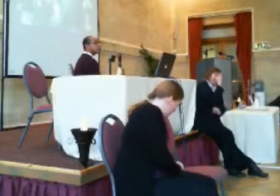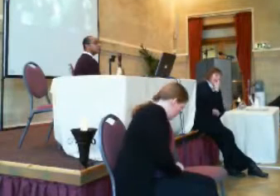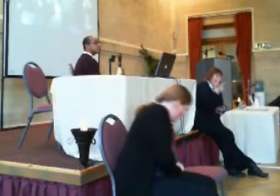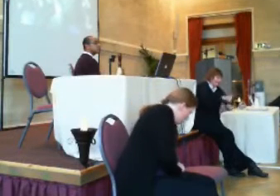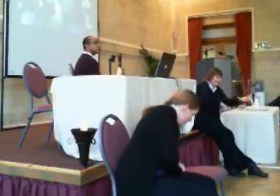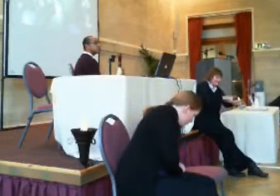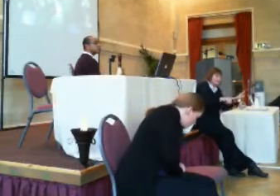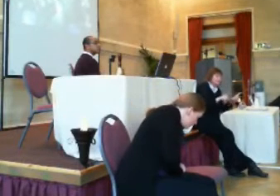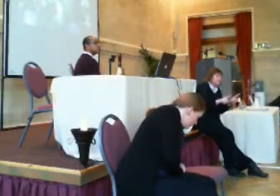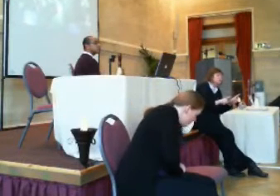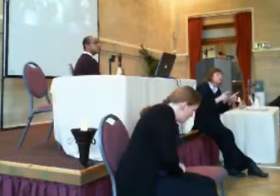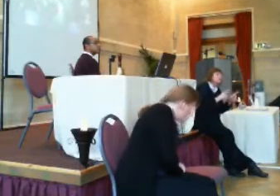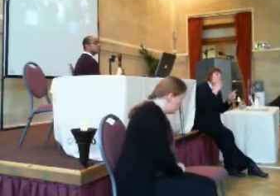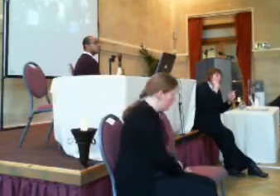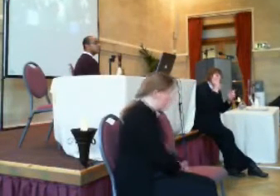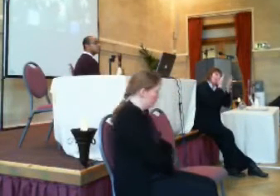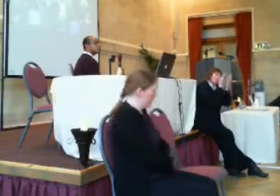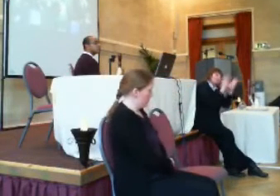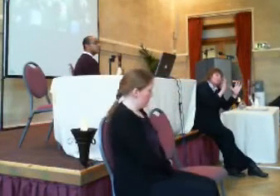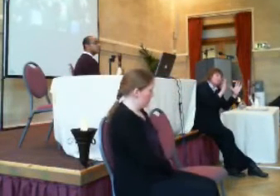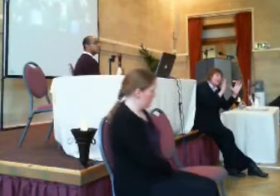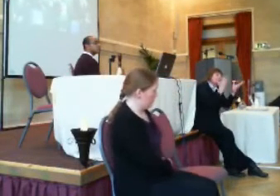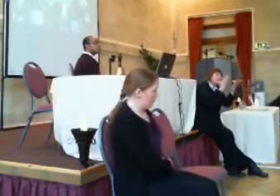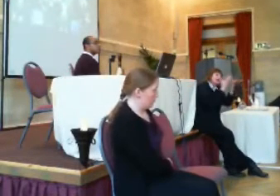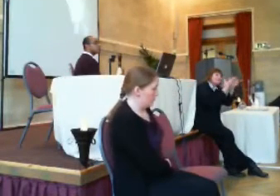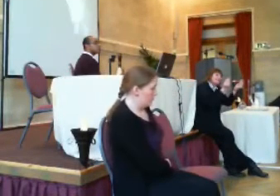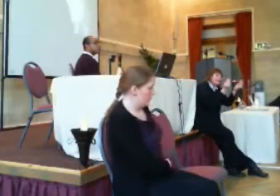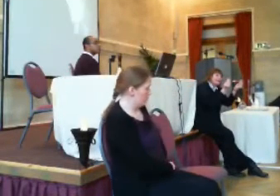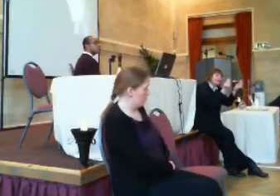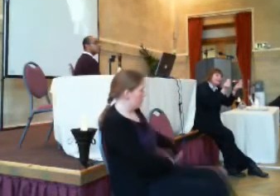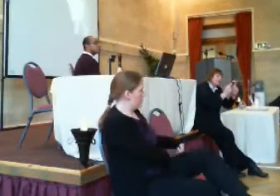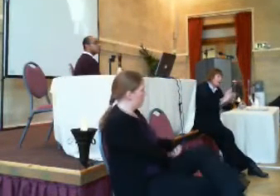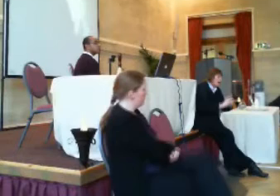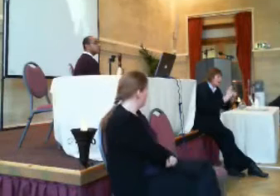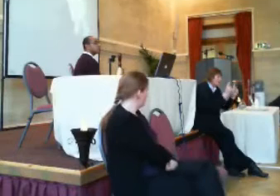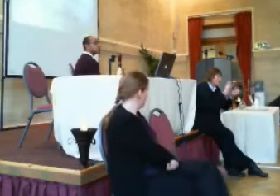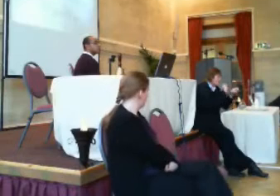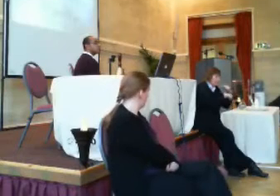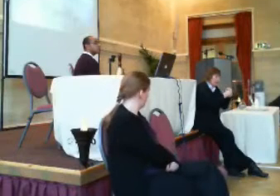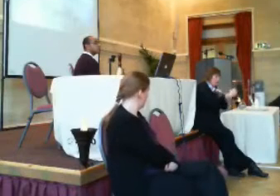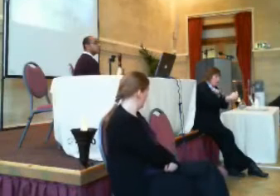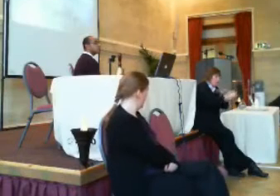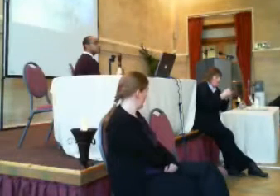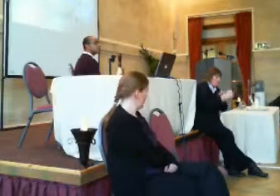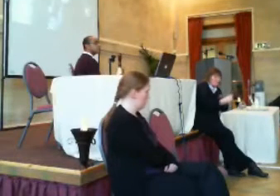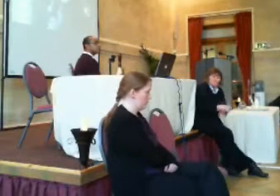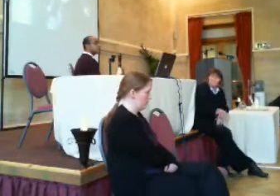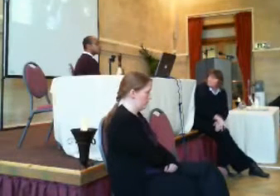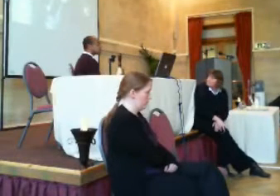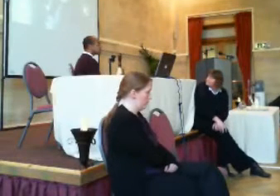When respect disappears, those differences become targets.